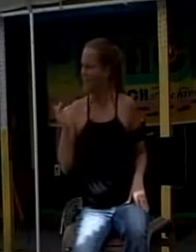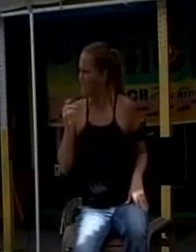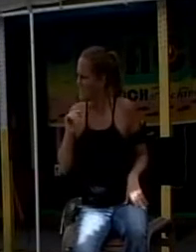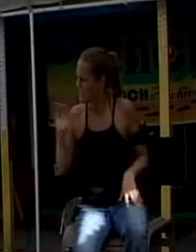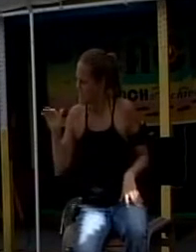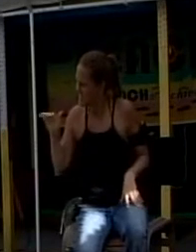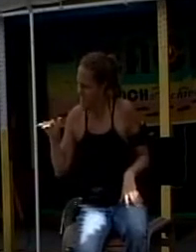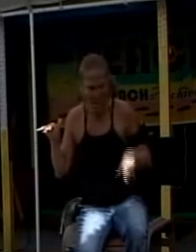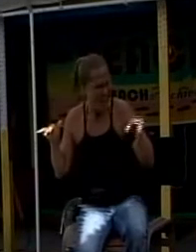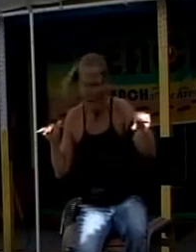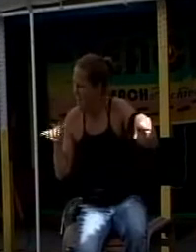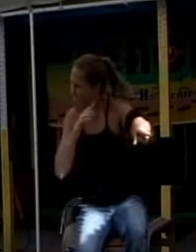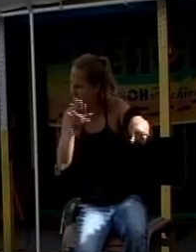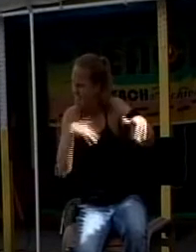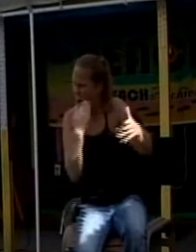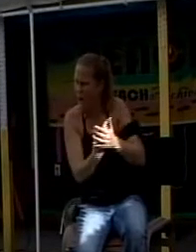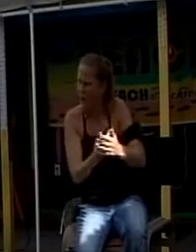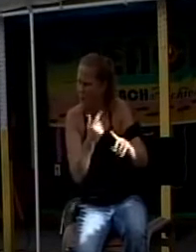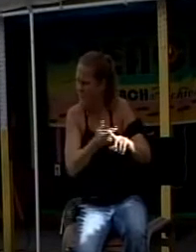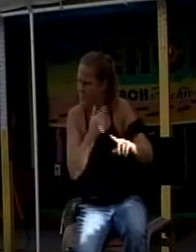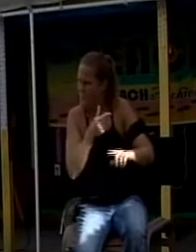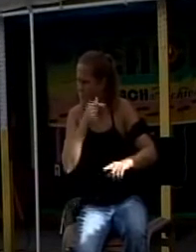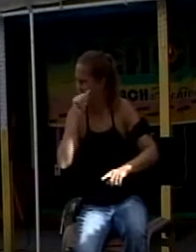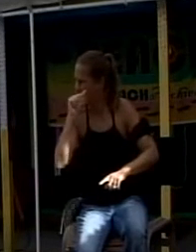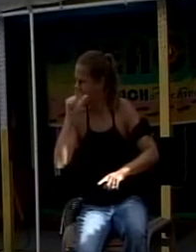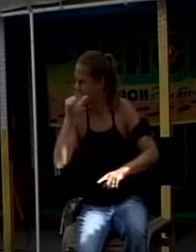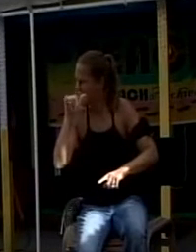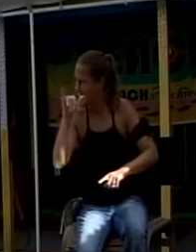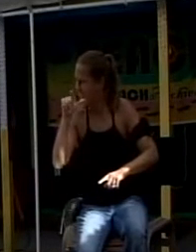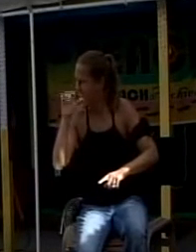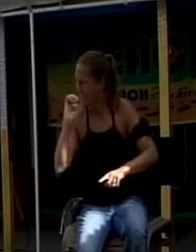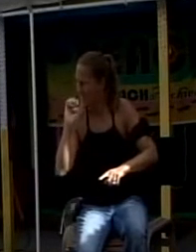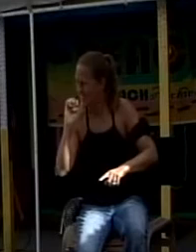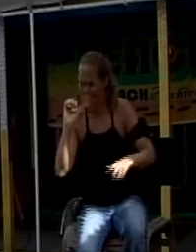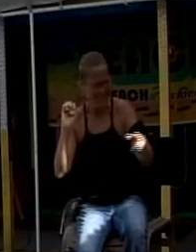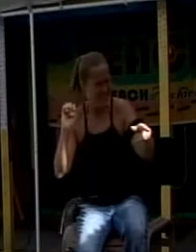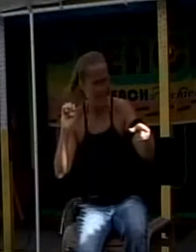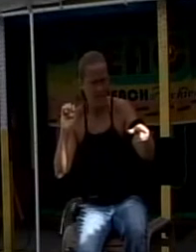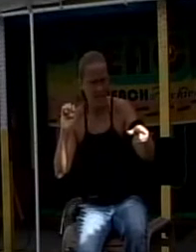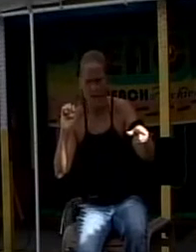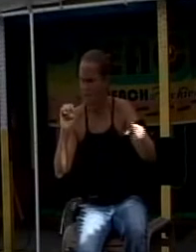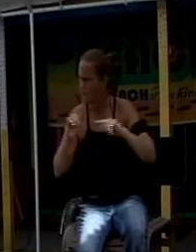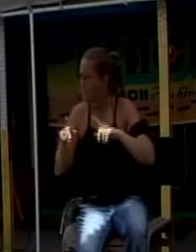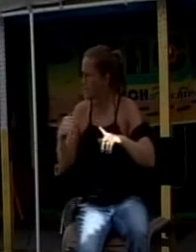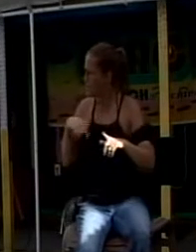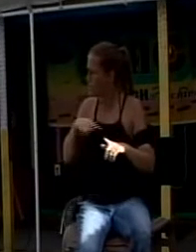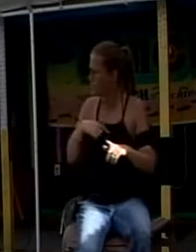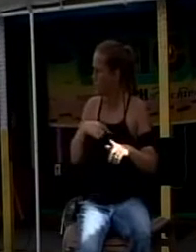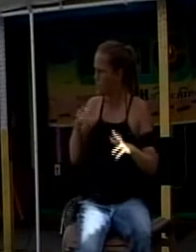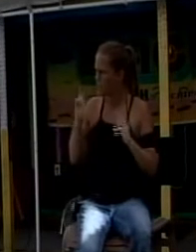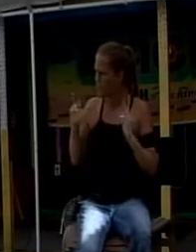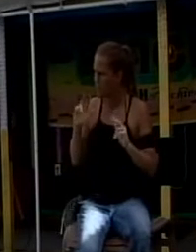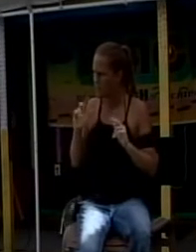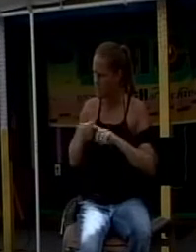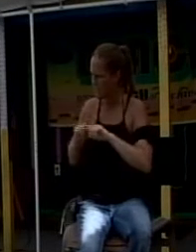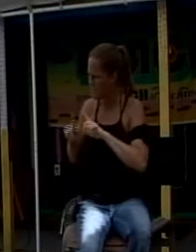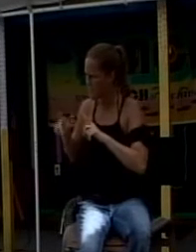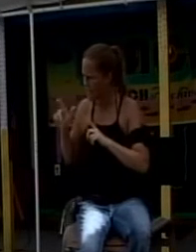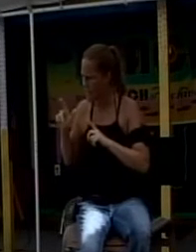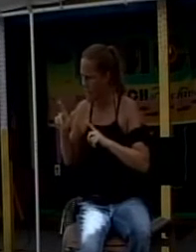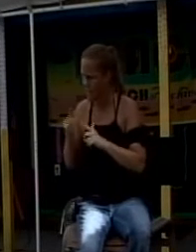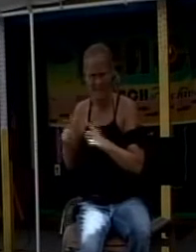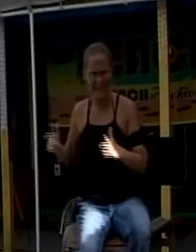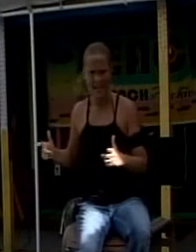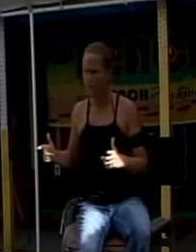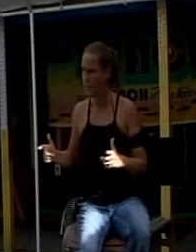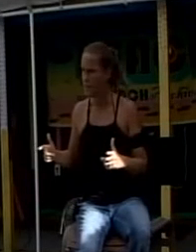speak Galileans? How is it that we hear each in our own language in which we were born? Parthians and Medes and